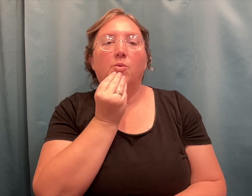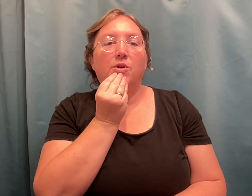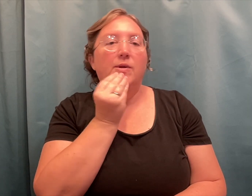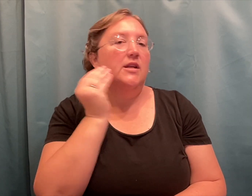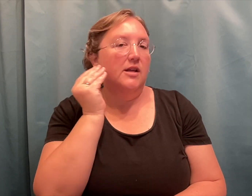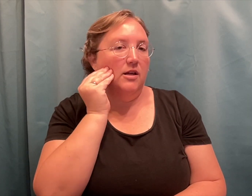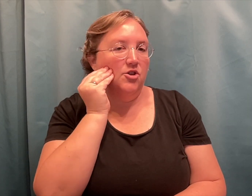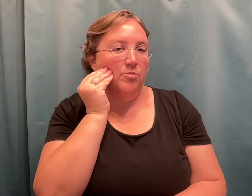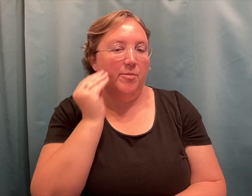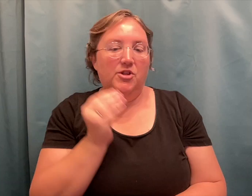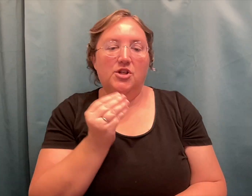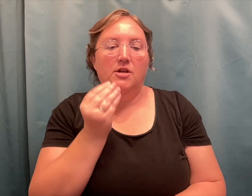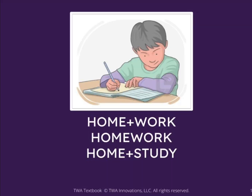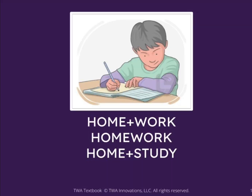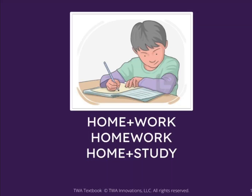you eat and kiss your mom on the cheek.